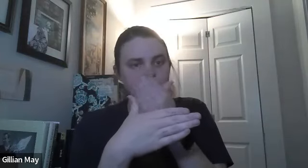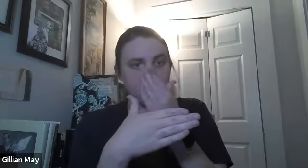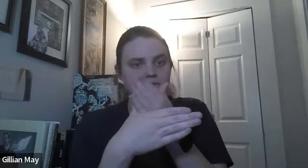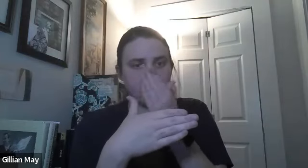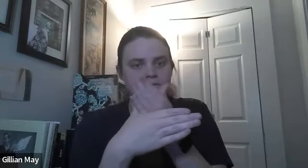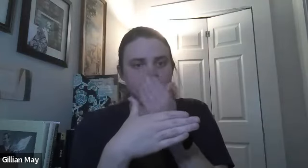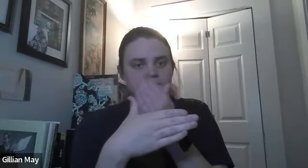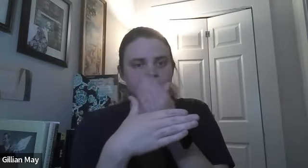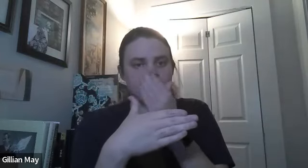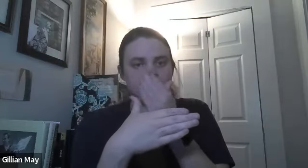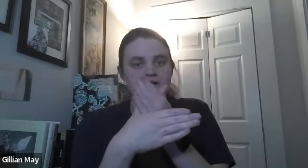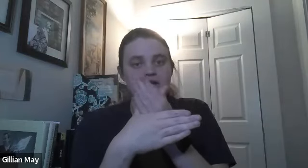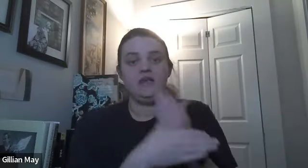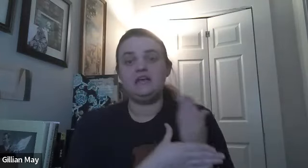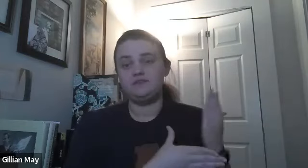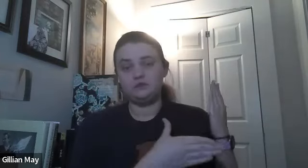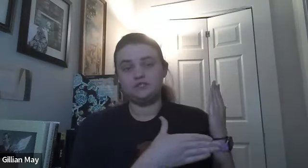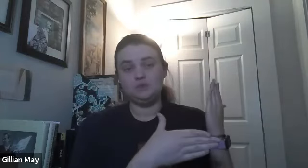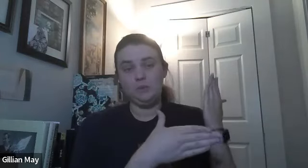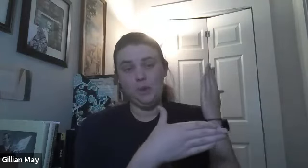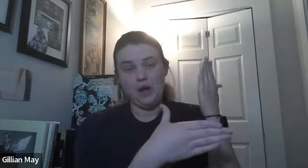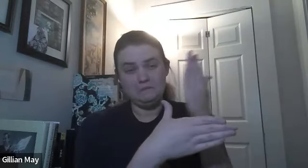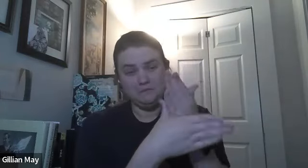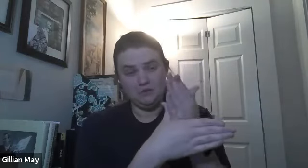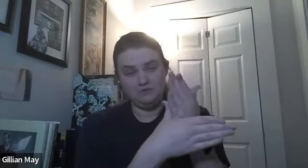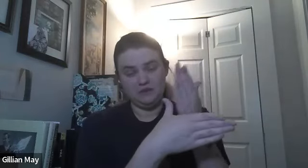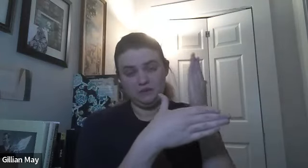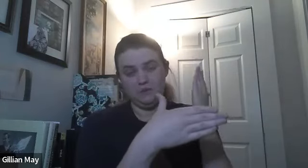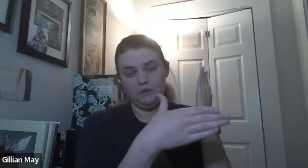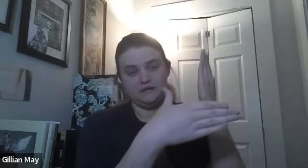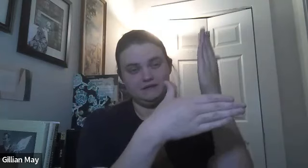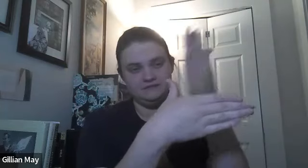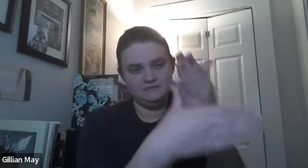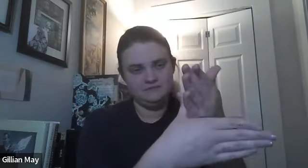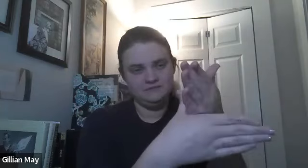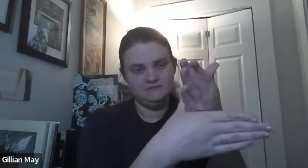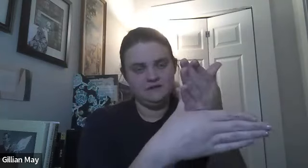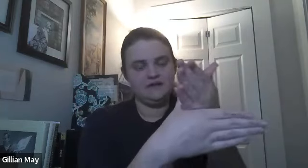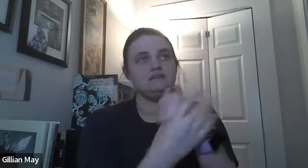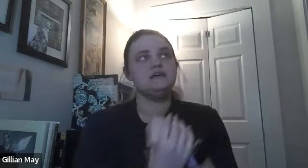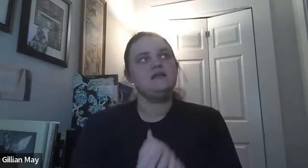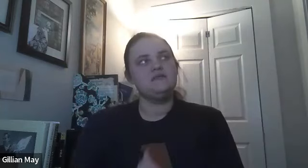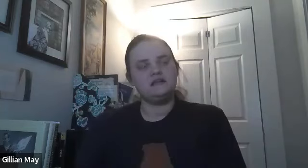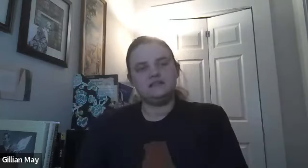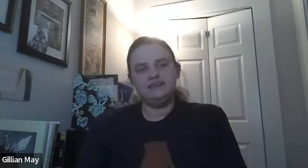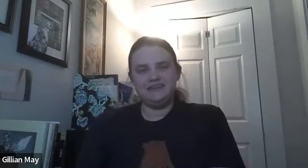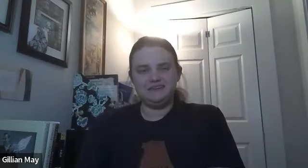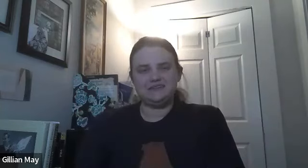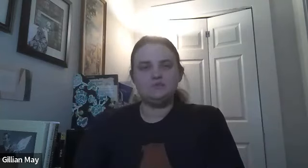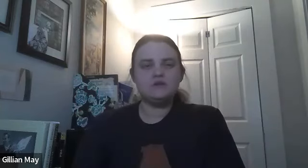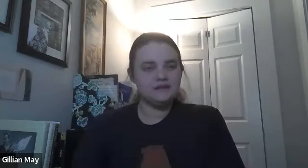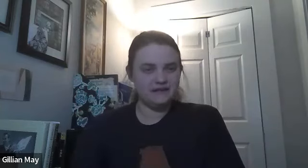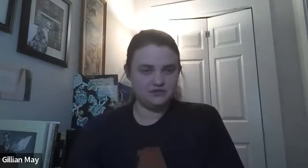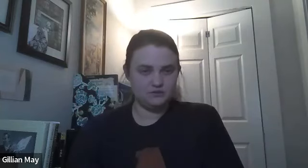Annoying. If you were to do one movement, like one hit, that's more like